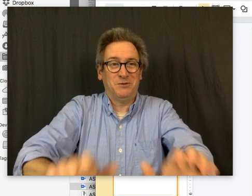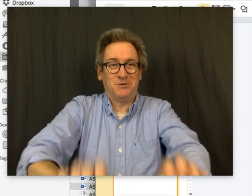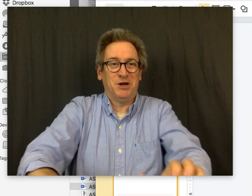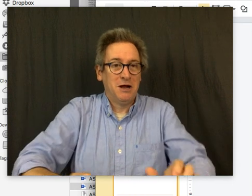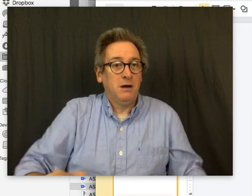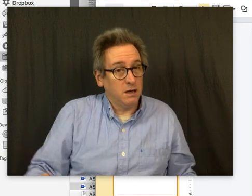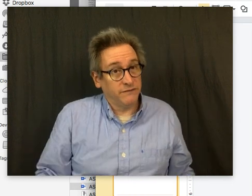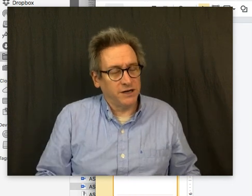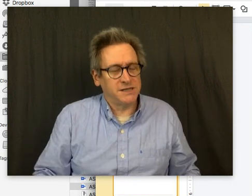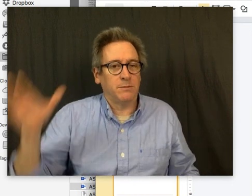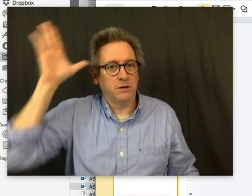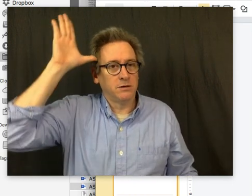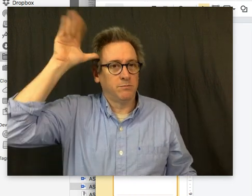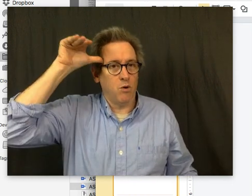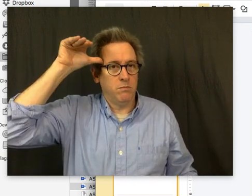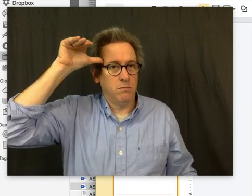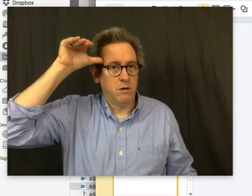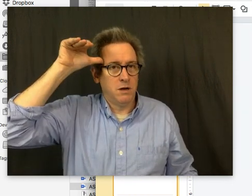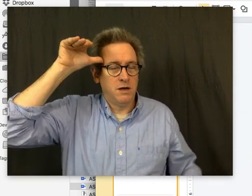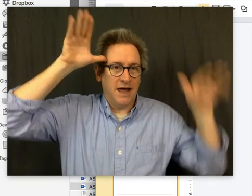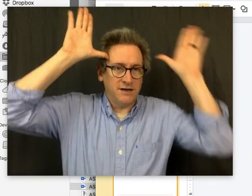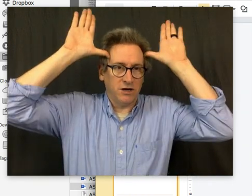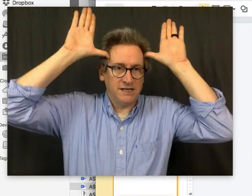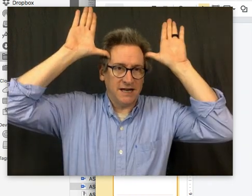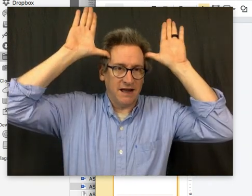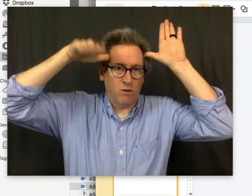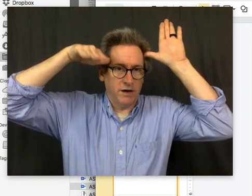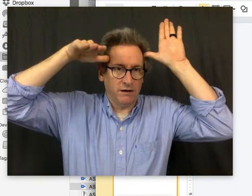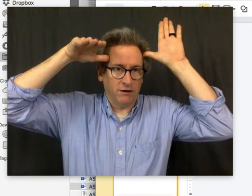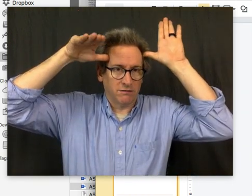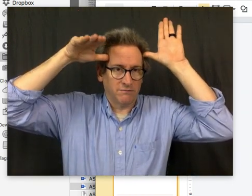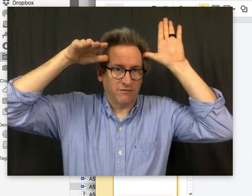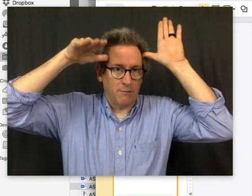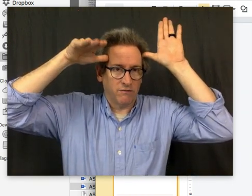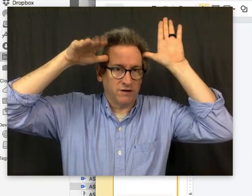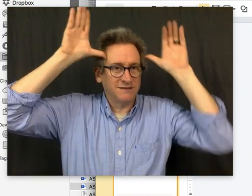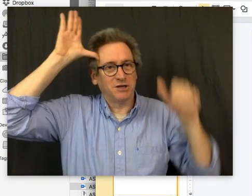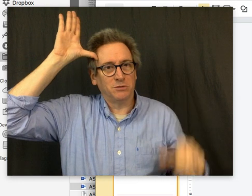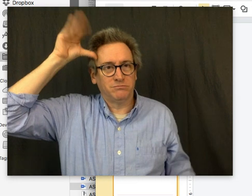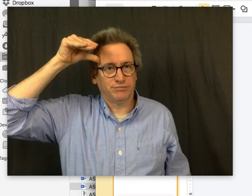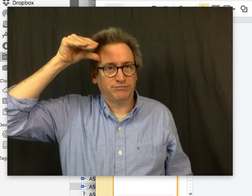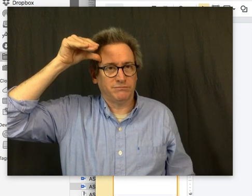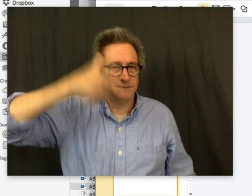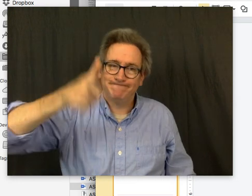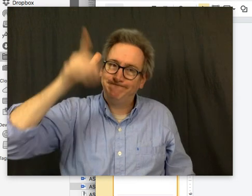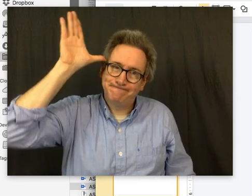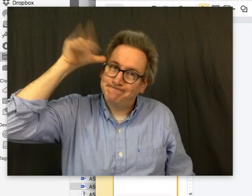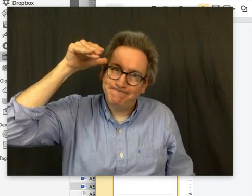to deal with one, are very stubborn. And donkeys tend to have one ear flop over, right? So,